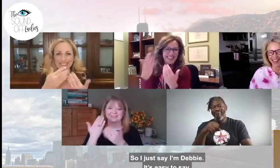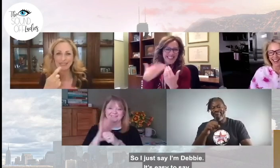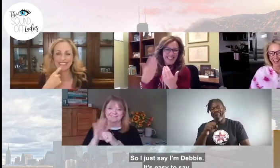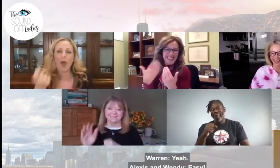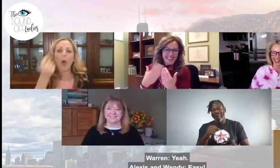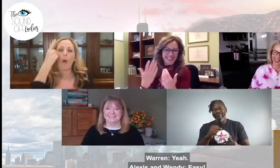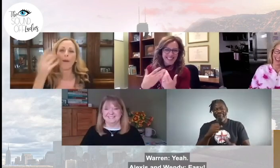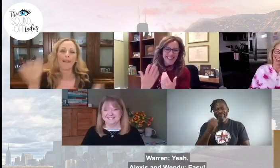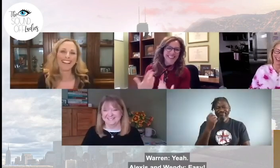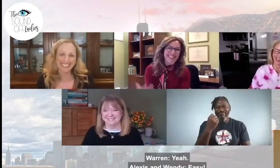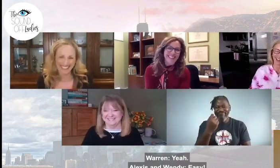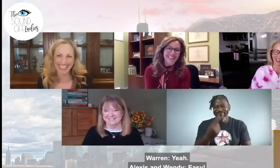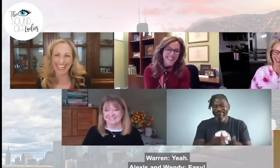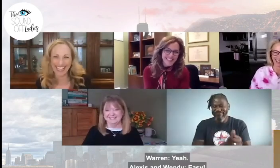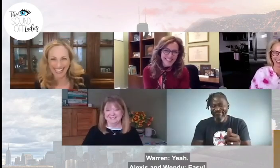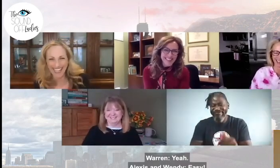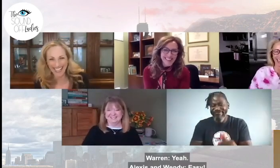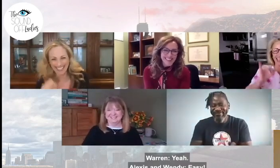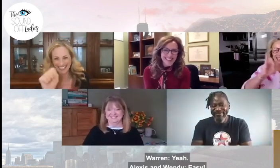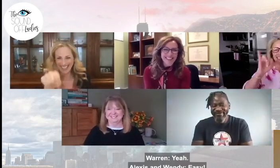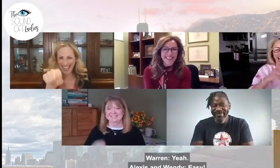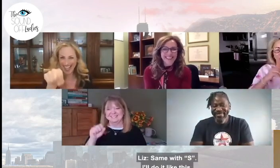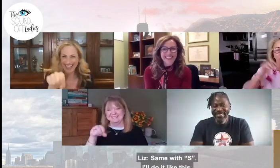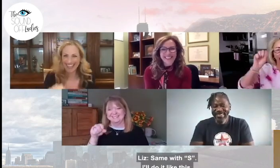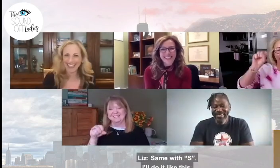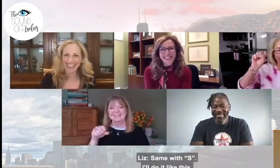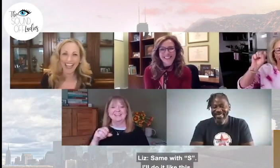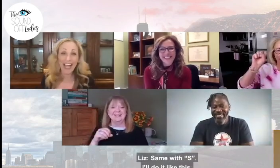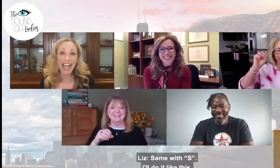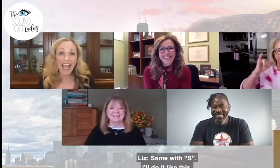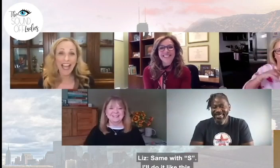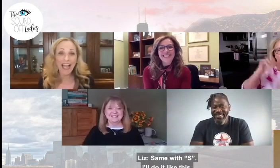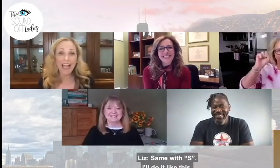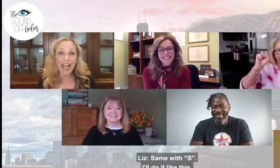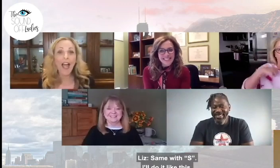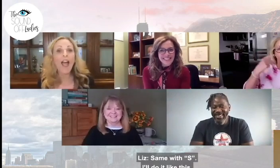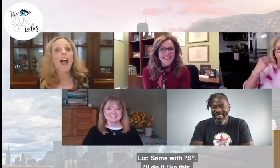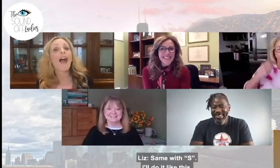miss the L. So sometimes I just say, hi, I'm Debbie instead.